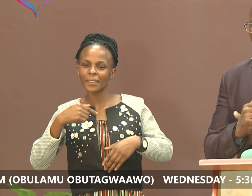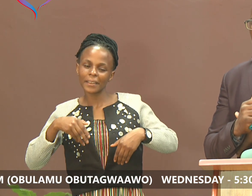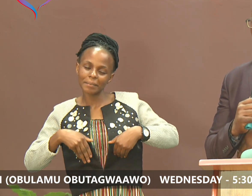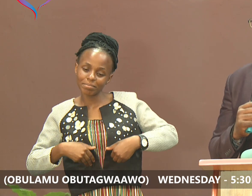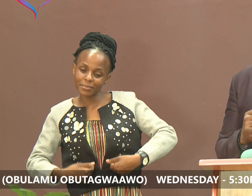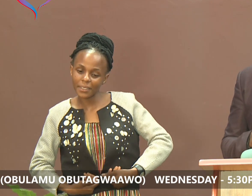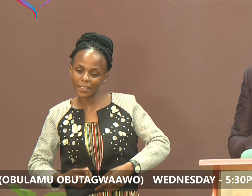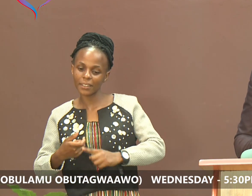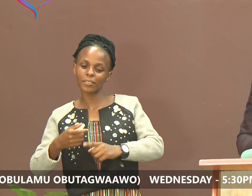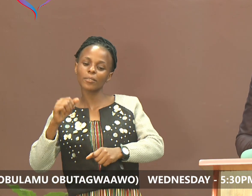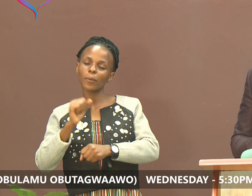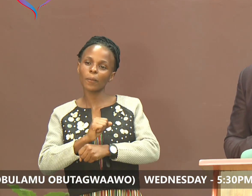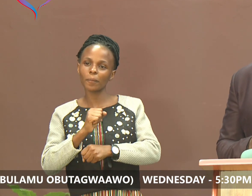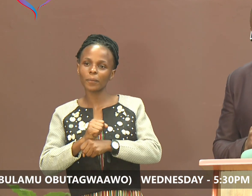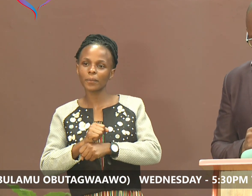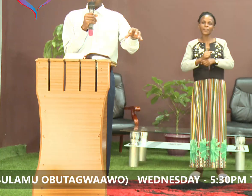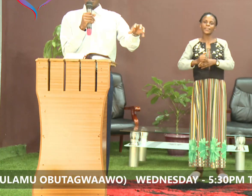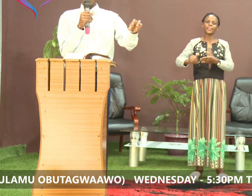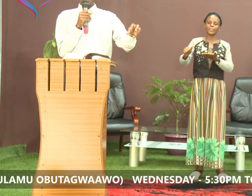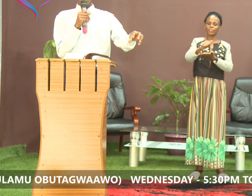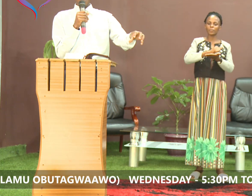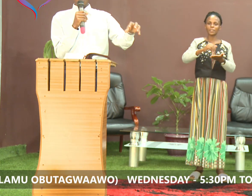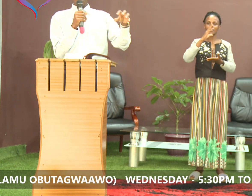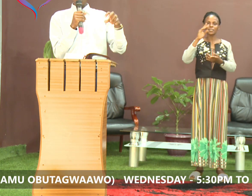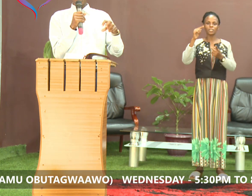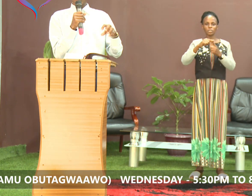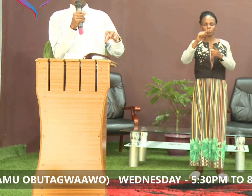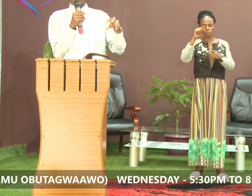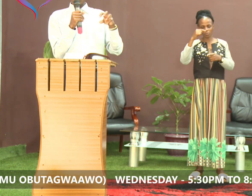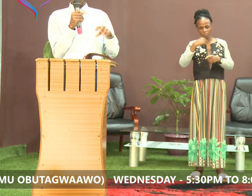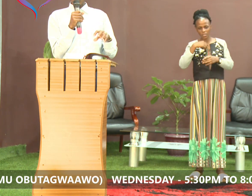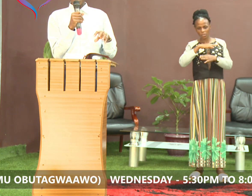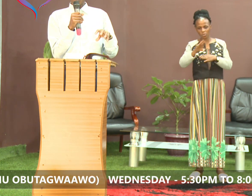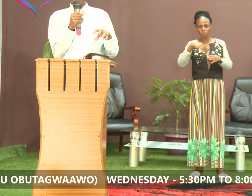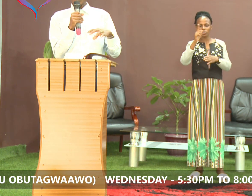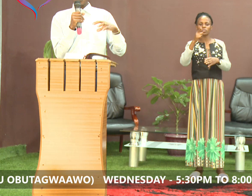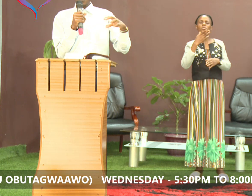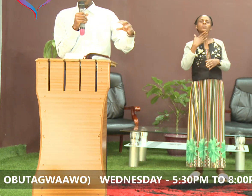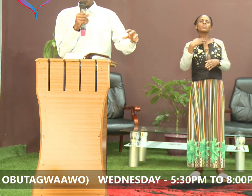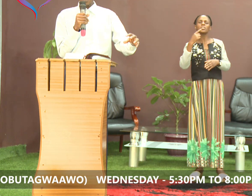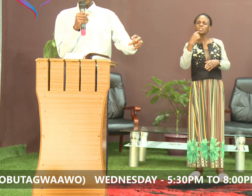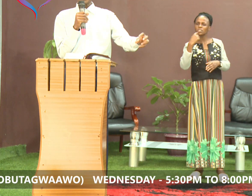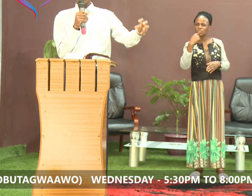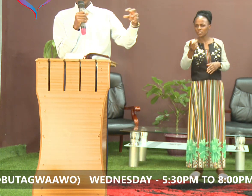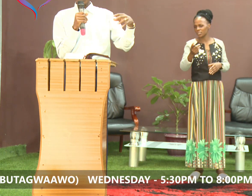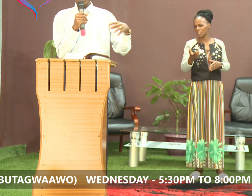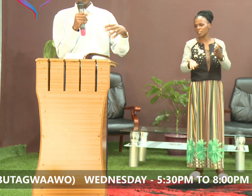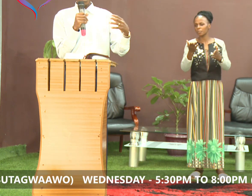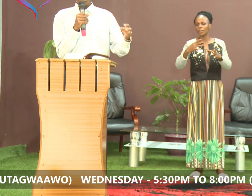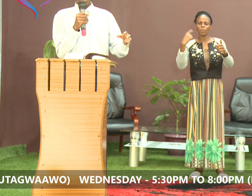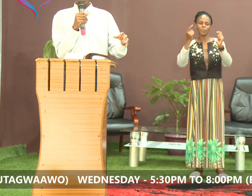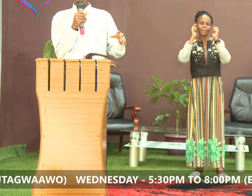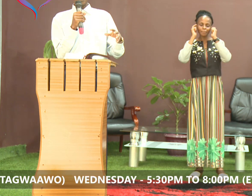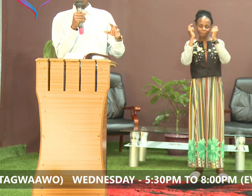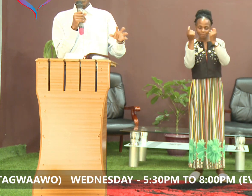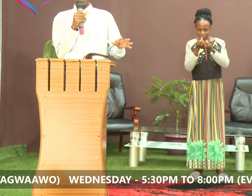So, embera mongambi dabi yonabiyo ya galo kungamba, ngankomyeo chikuru nyo, kubanga bubato jipimye bulungi, oyinzo okwogera ne